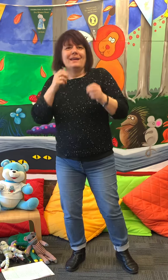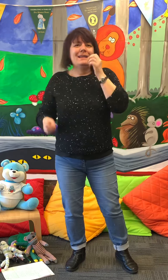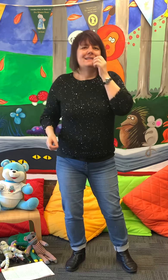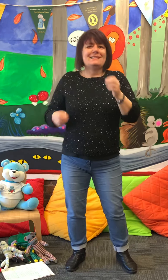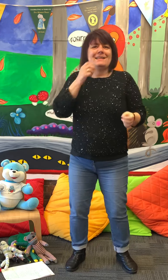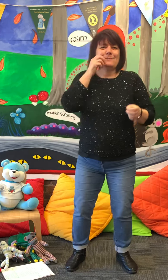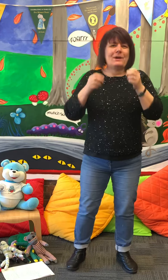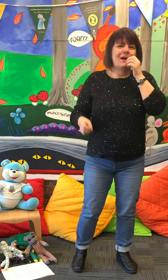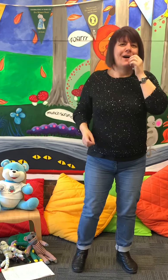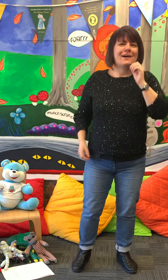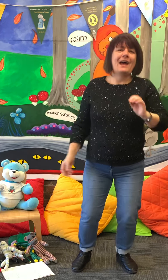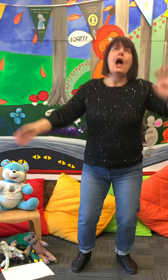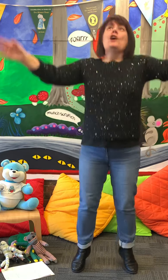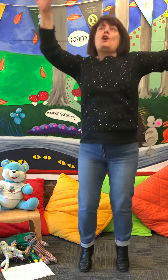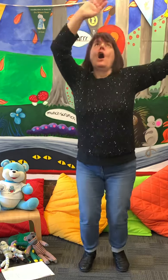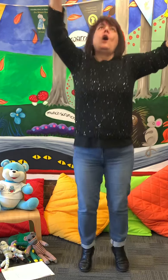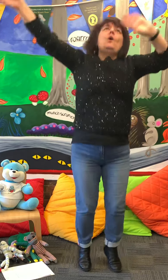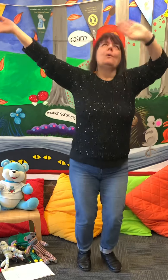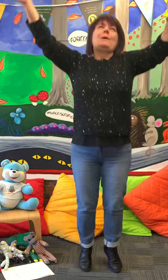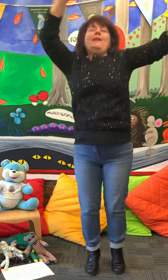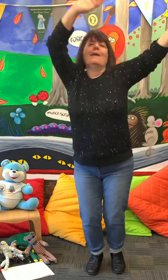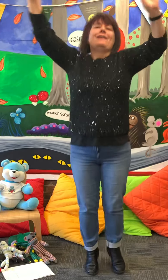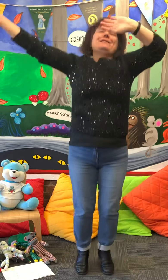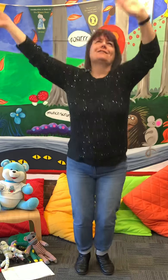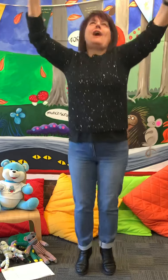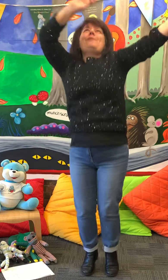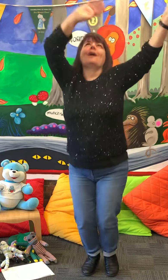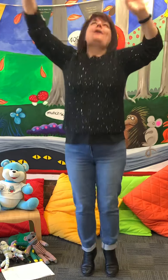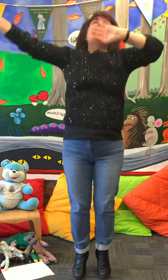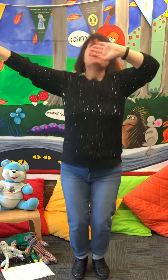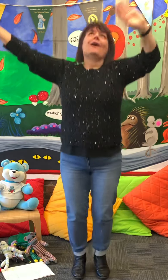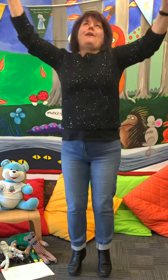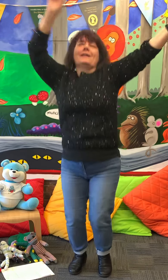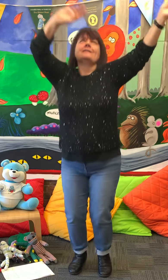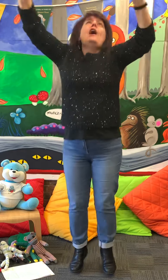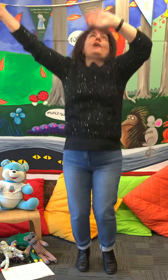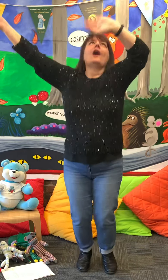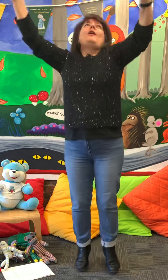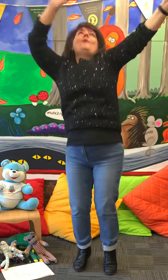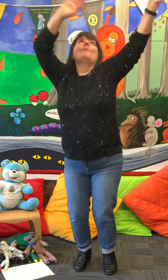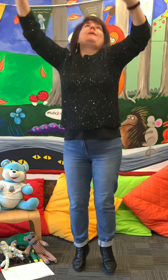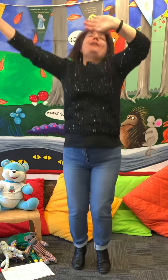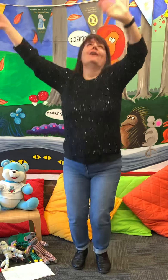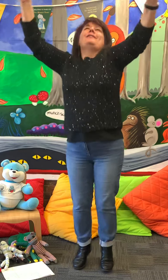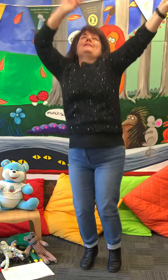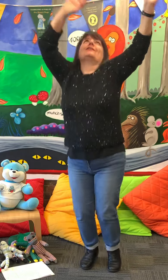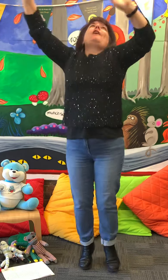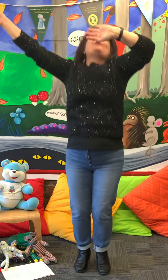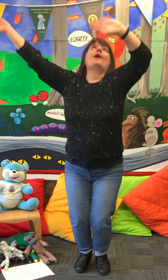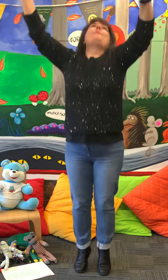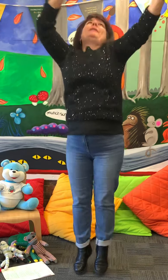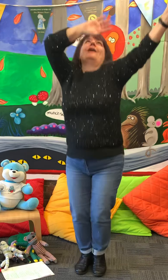eat, eat banana. Go bananas, go, go bananas. Go bananas, go, go